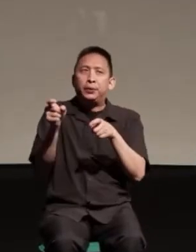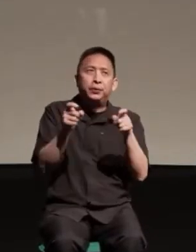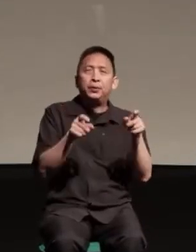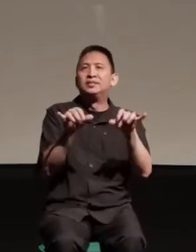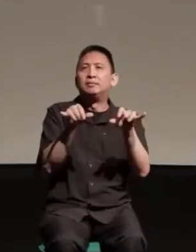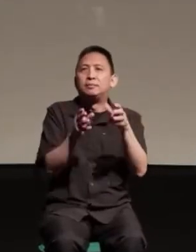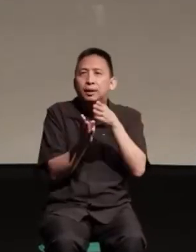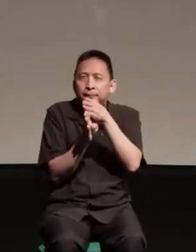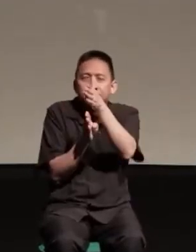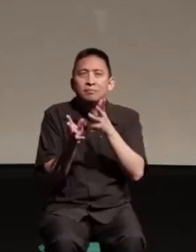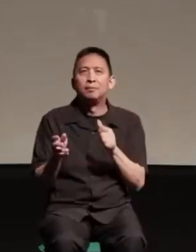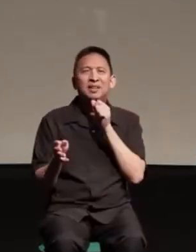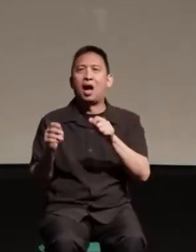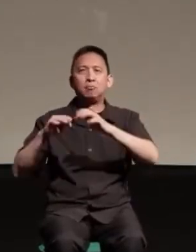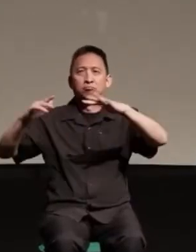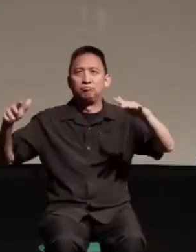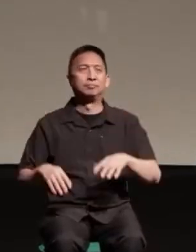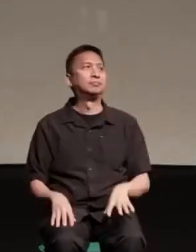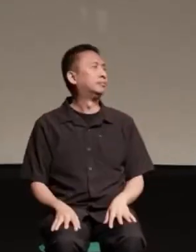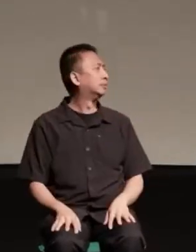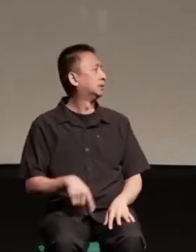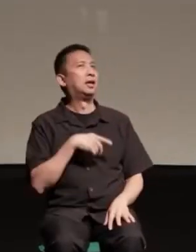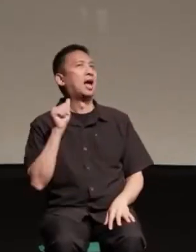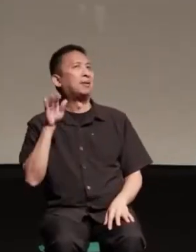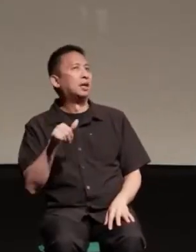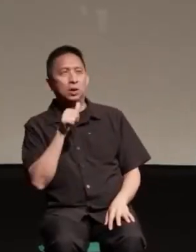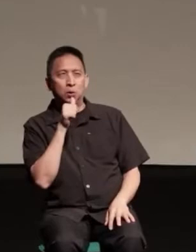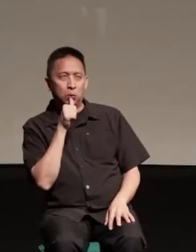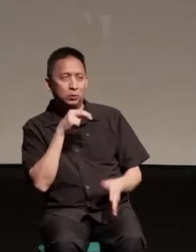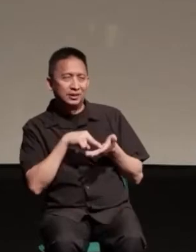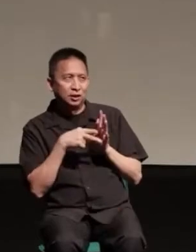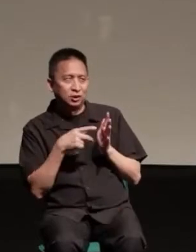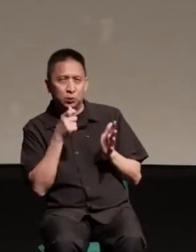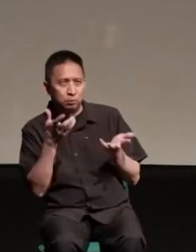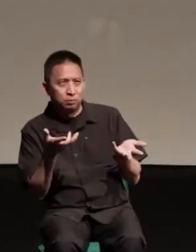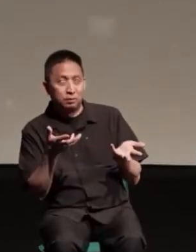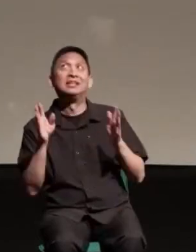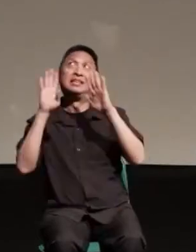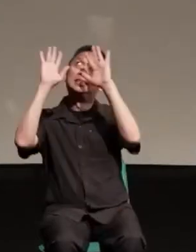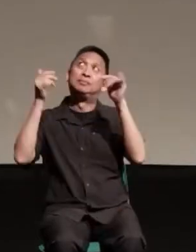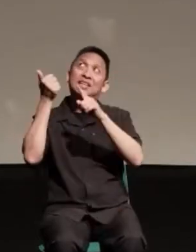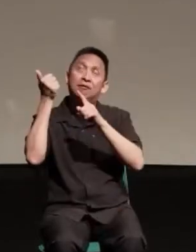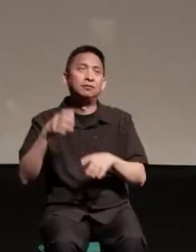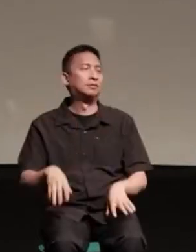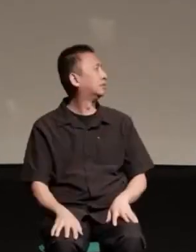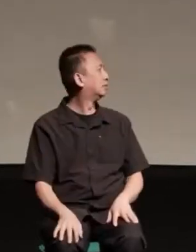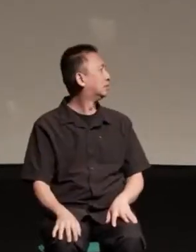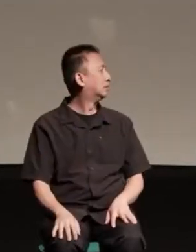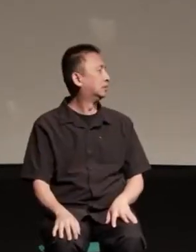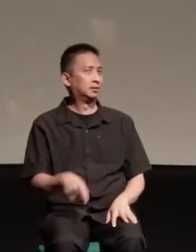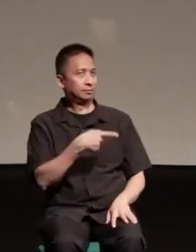exactly. Whose intention? The system's intention? Yeah, I think. If we're